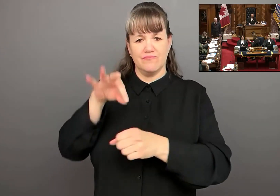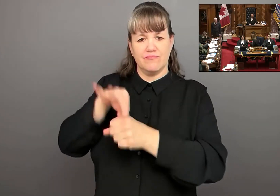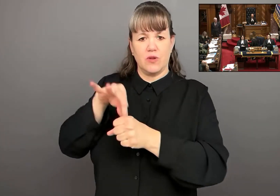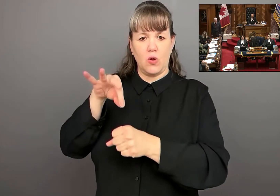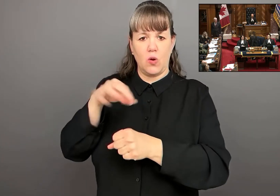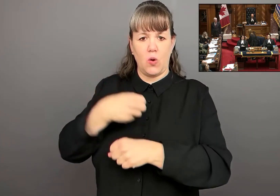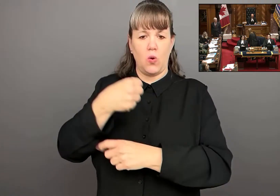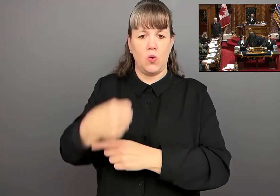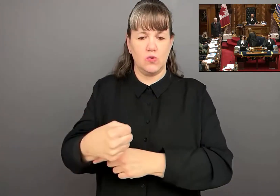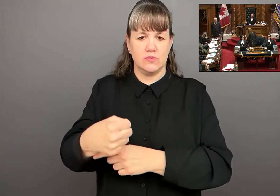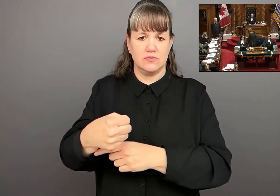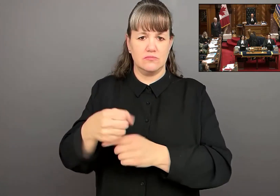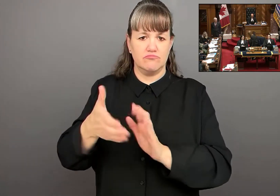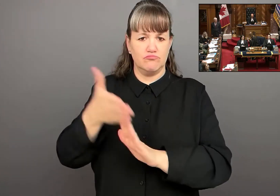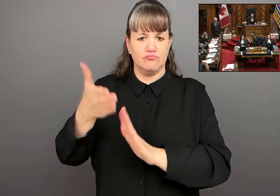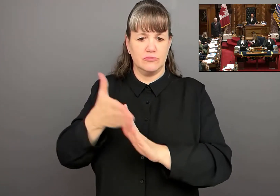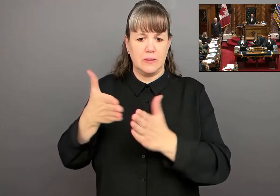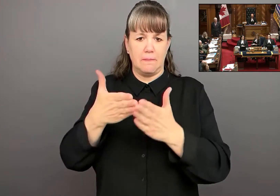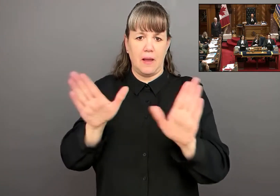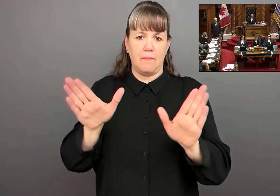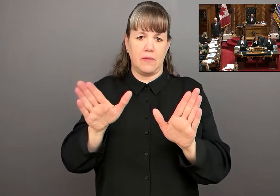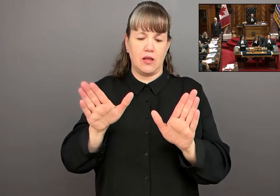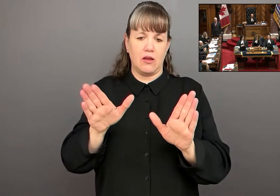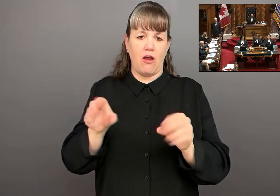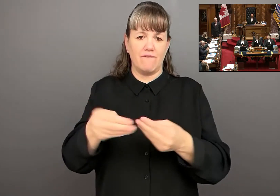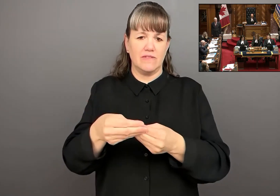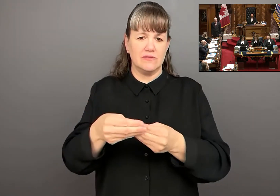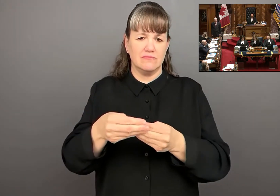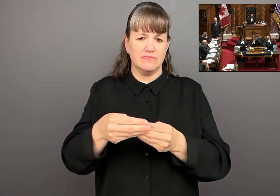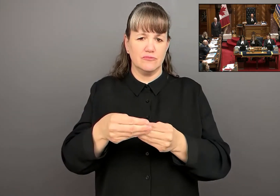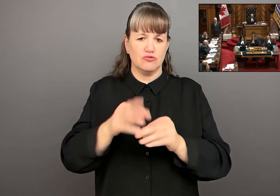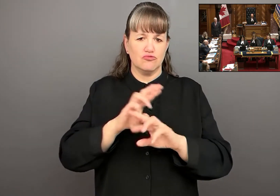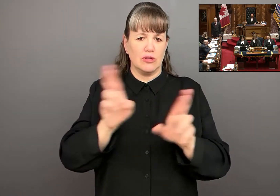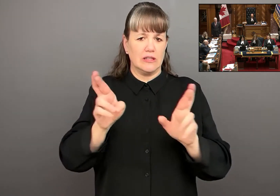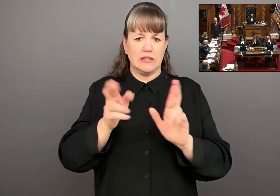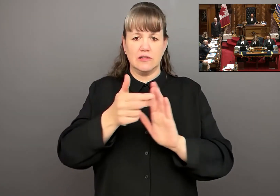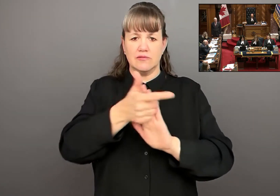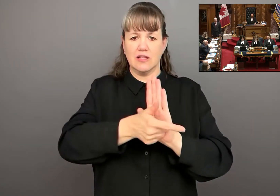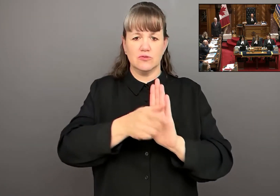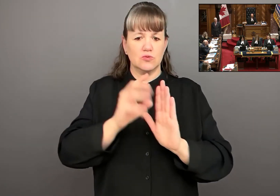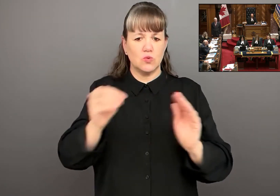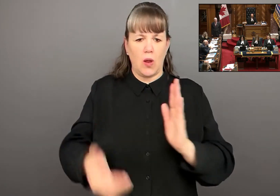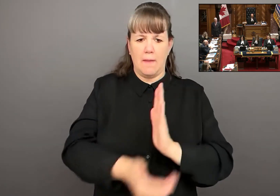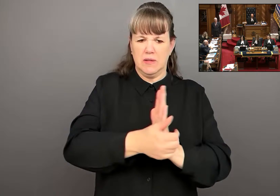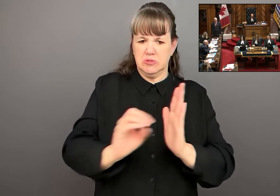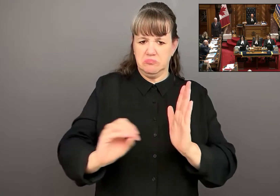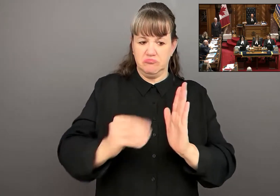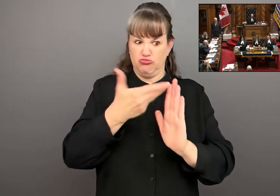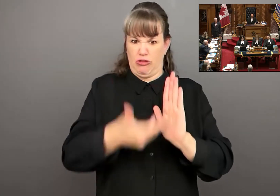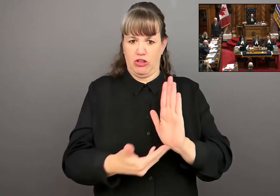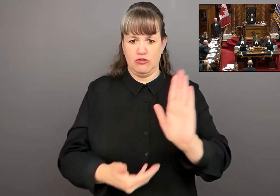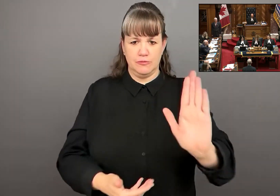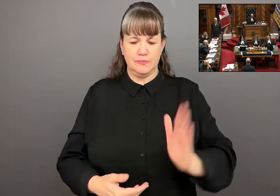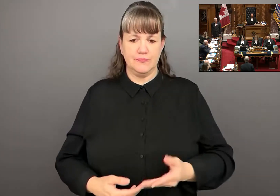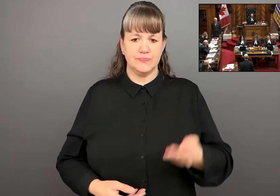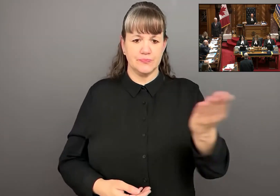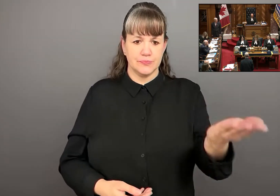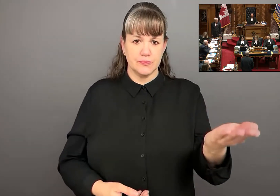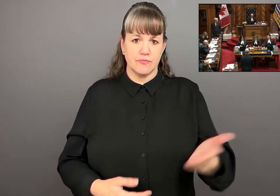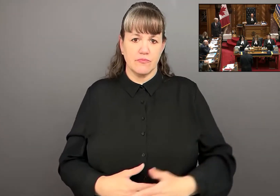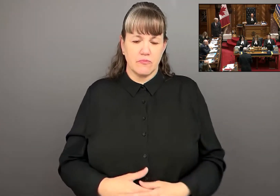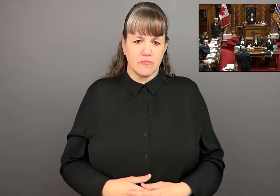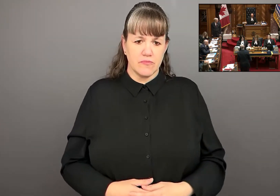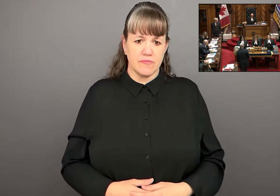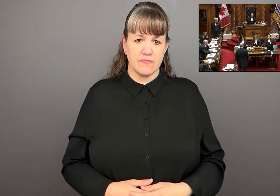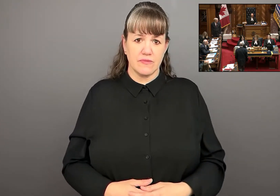Thank you, members. Bill M202, Eligibility to Hold Public Office Act, will proceed to report stage during the next